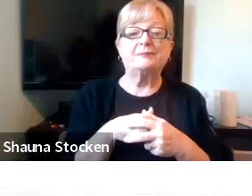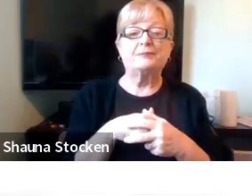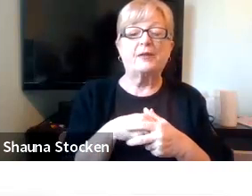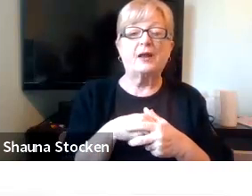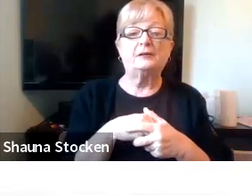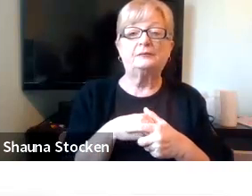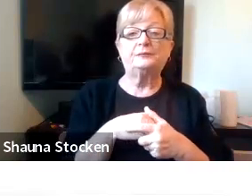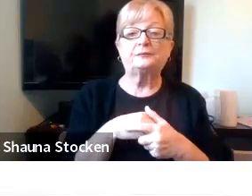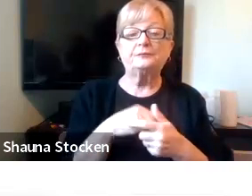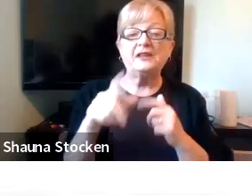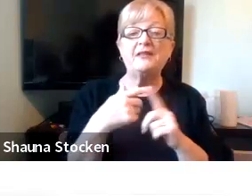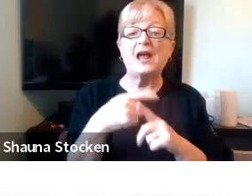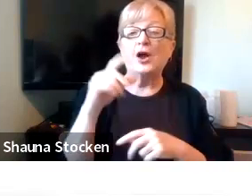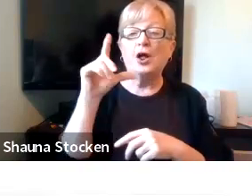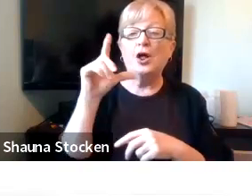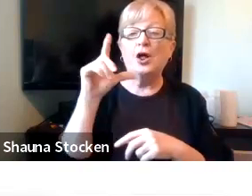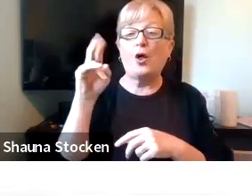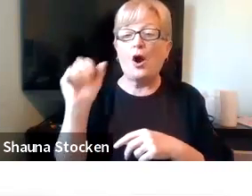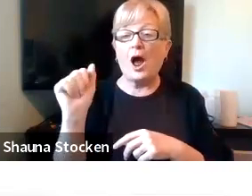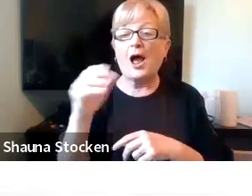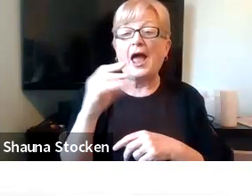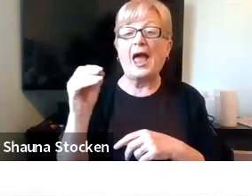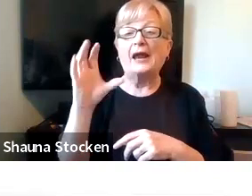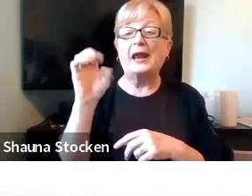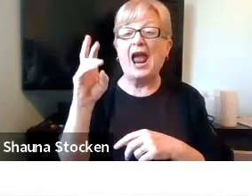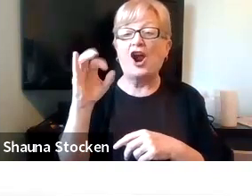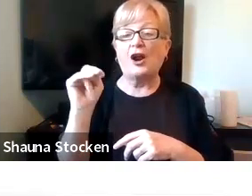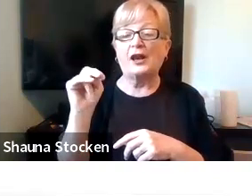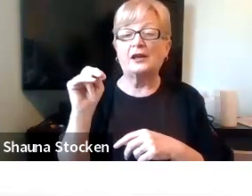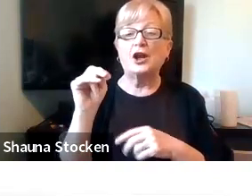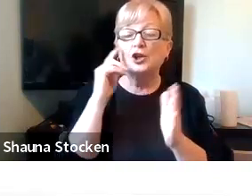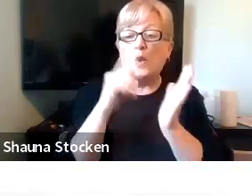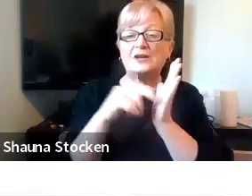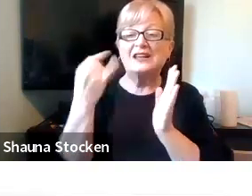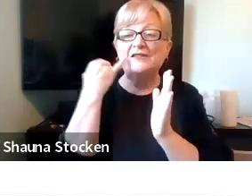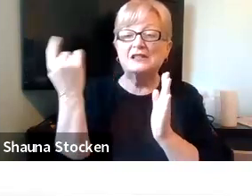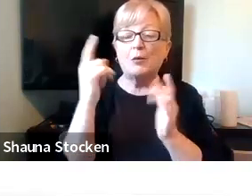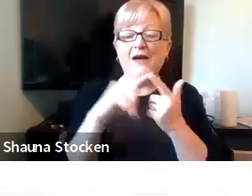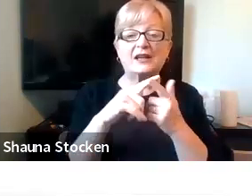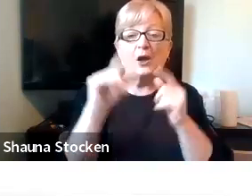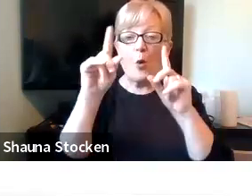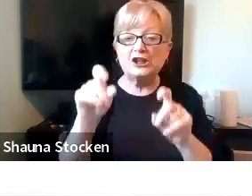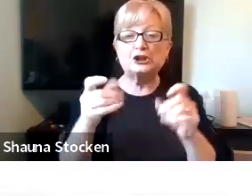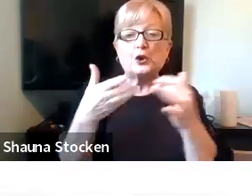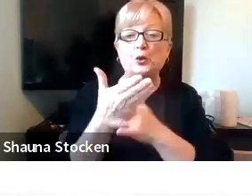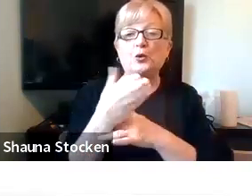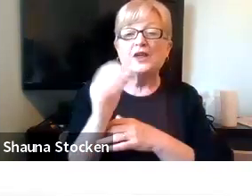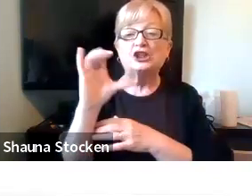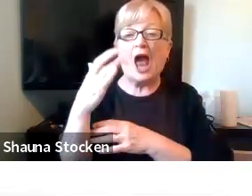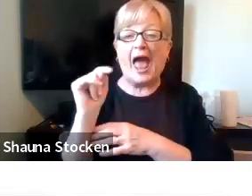And then Laura and Erin, if you want to monitor the chat and see if anyone has any questions as I'm getting this